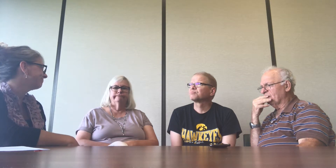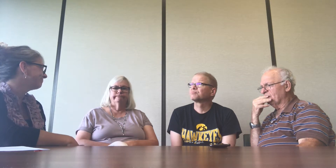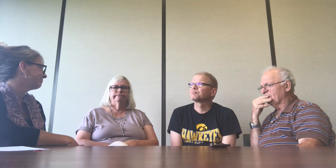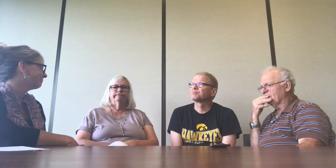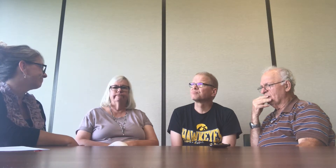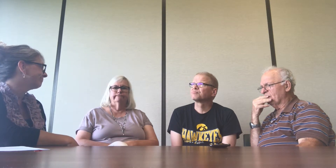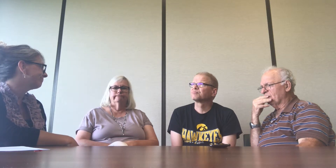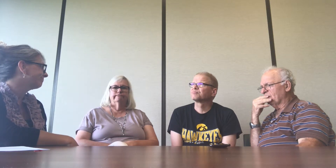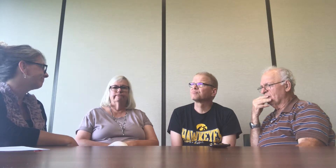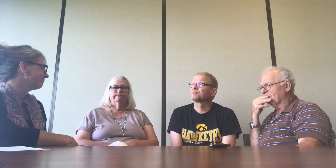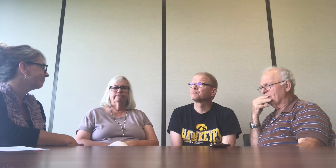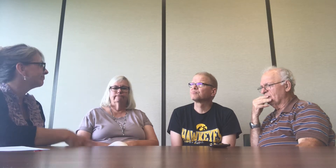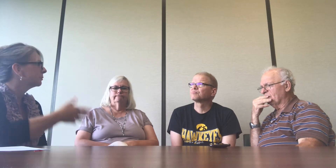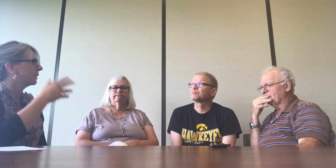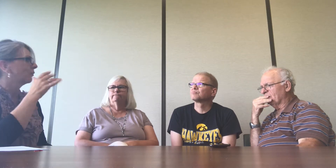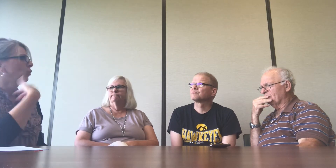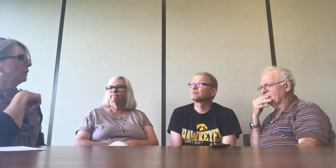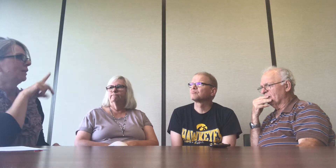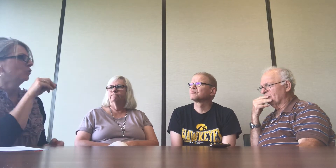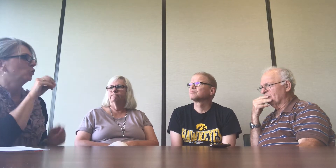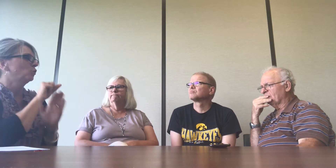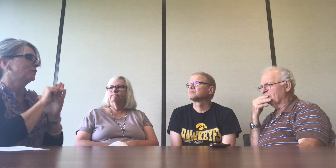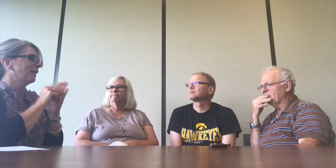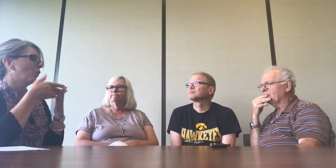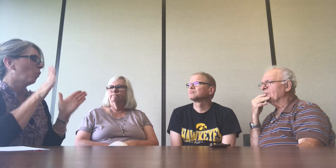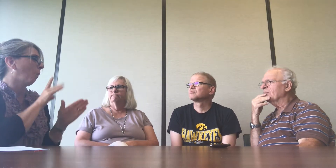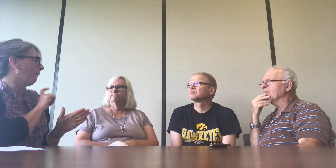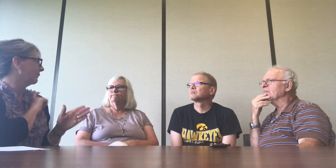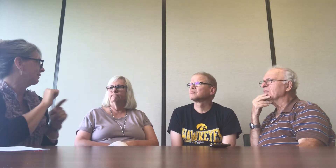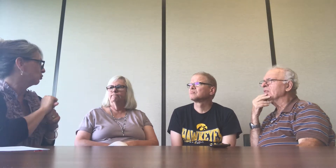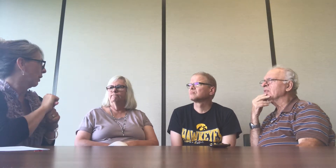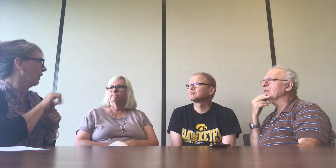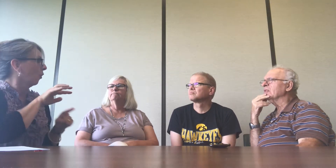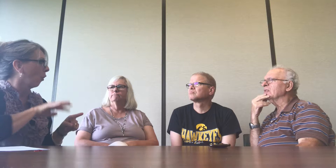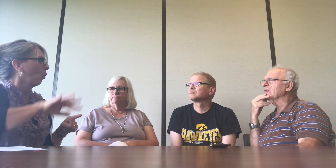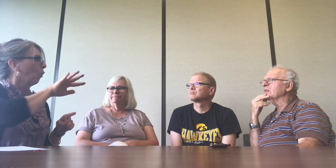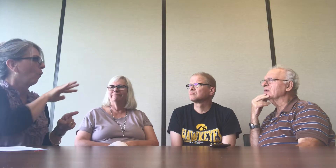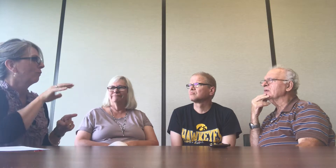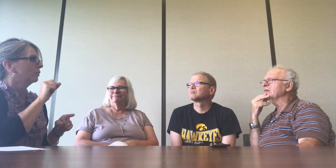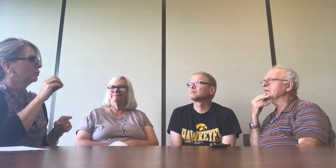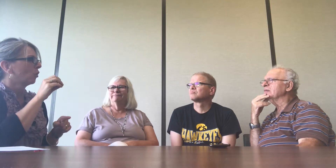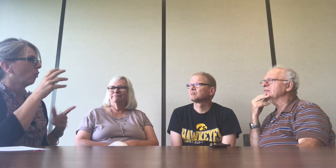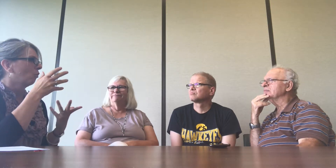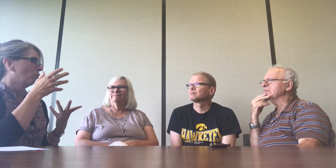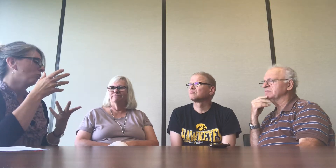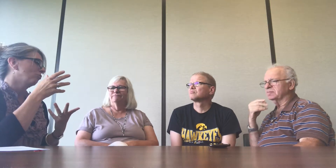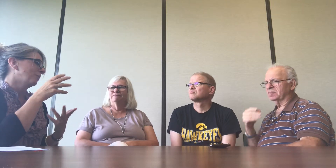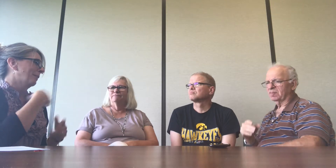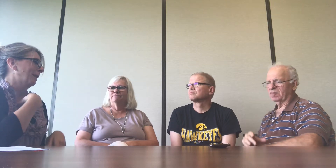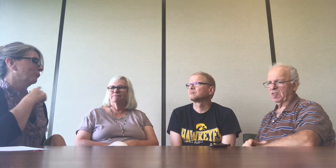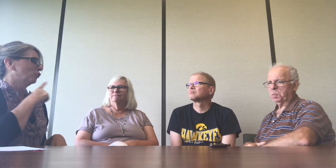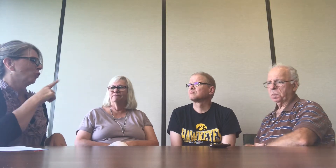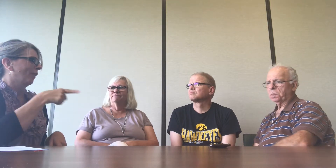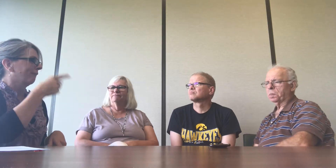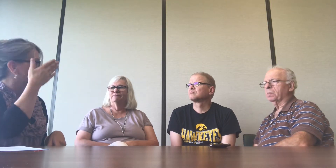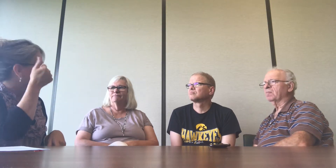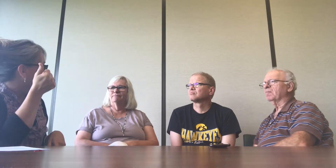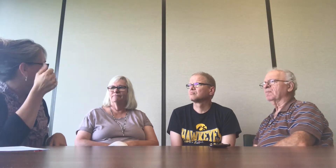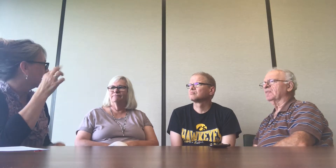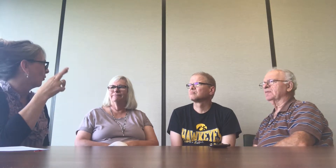contact us, but that doesn't always happen. We provide statewide police training,